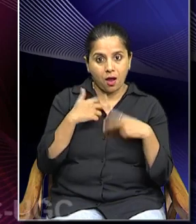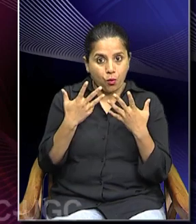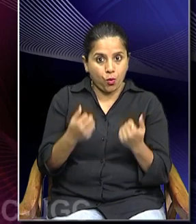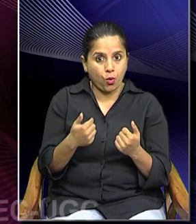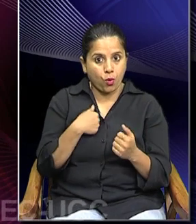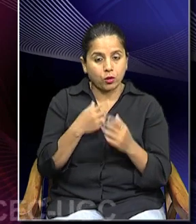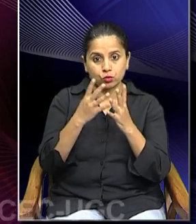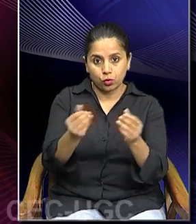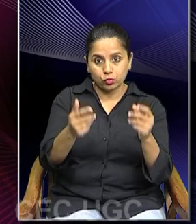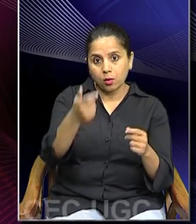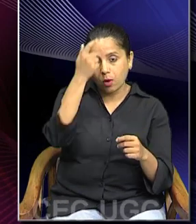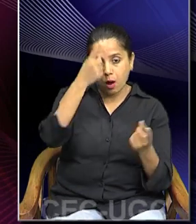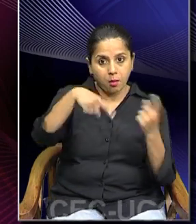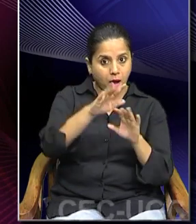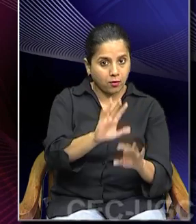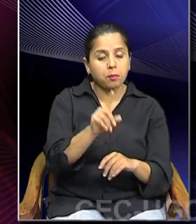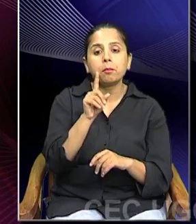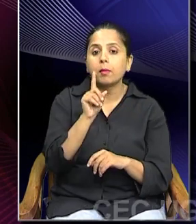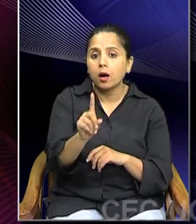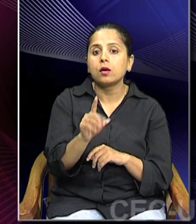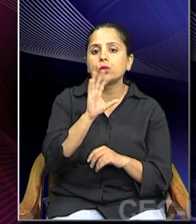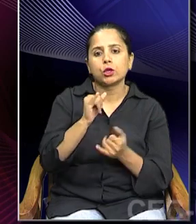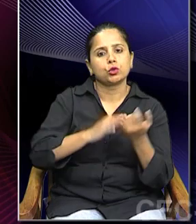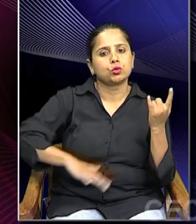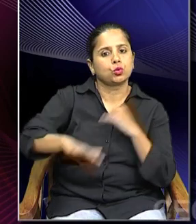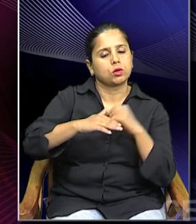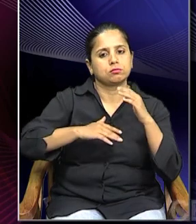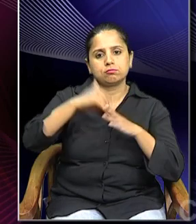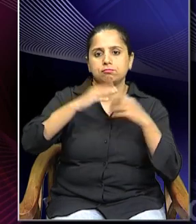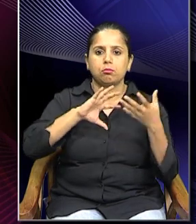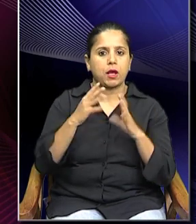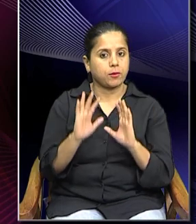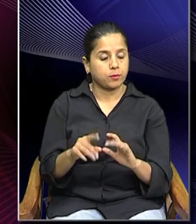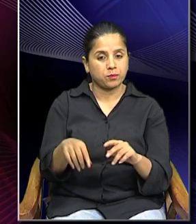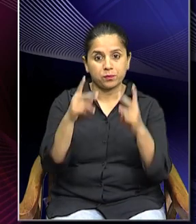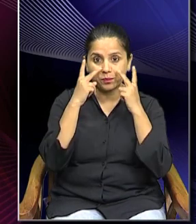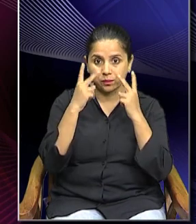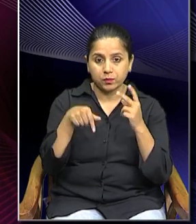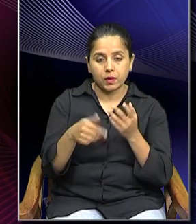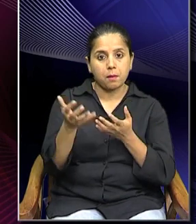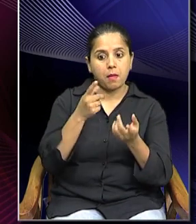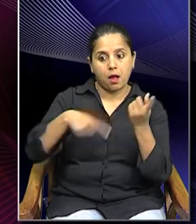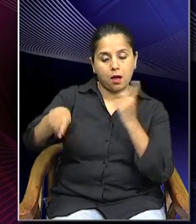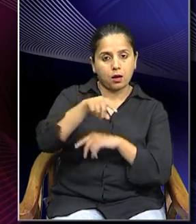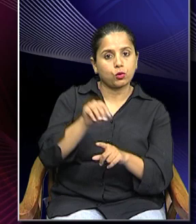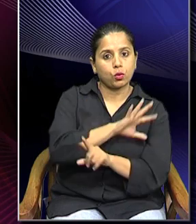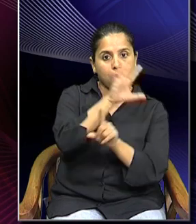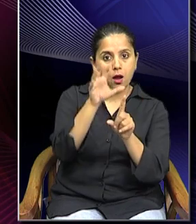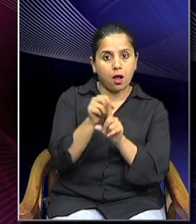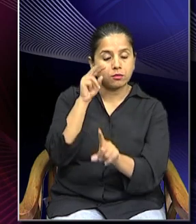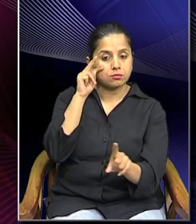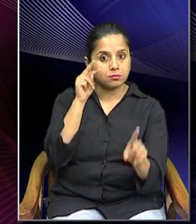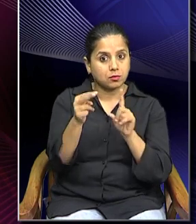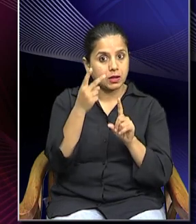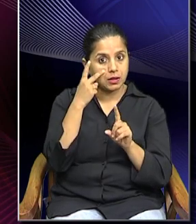solve efficiency problem, but are socially constructed. So, by looking into the market from a cultural